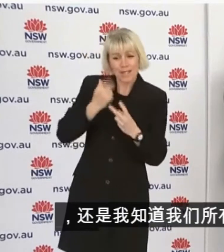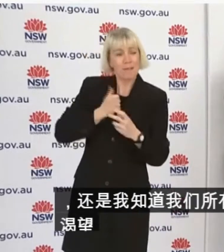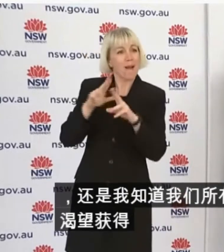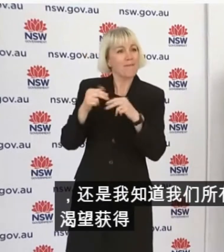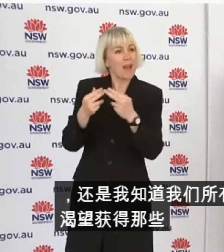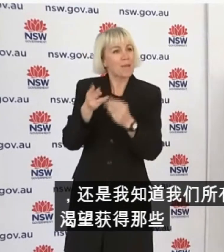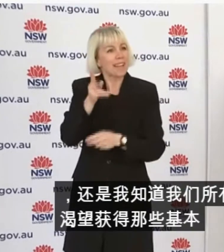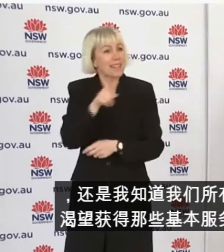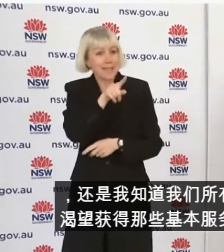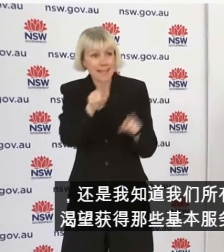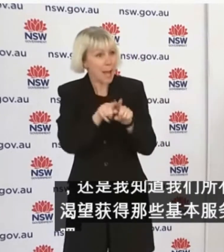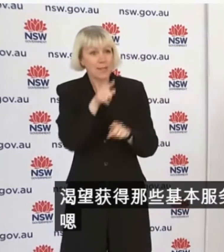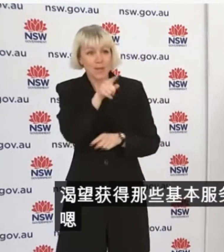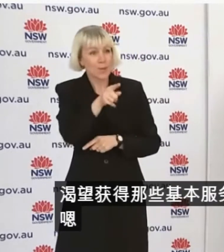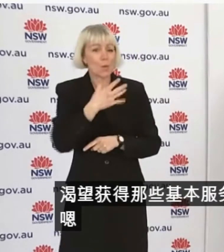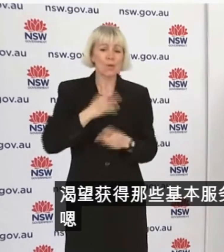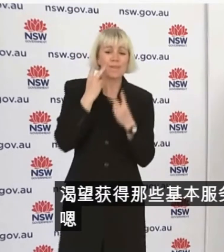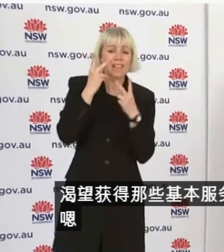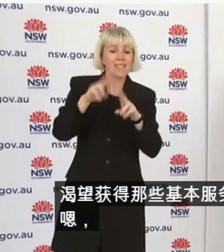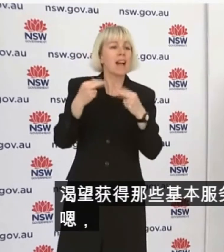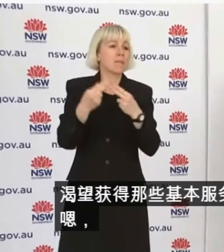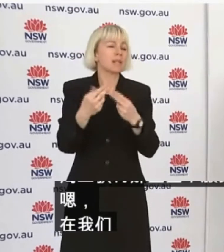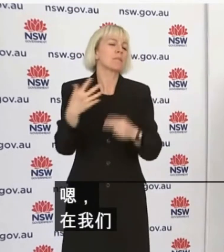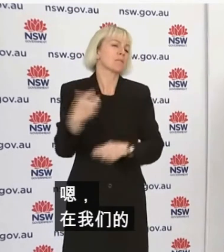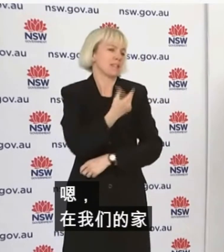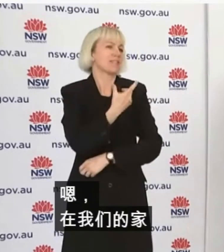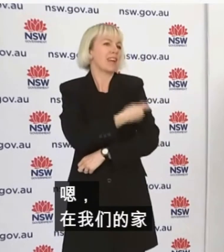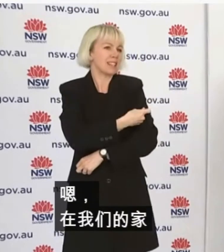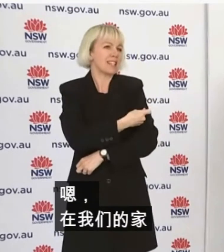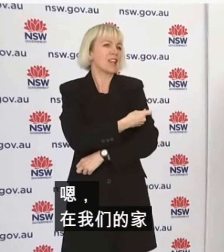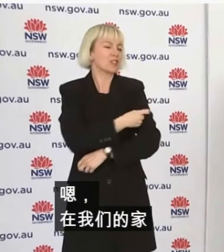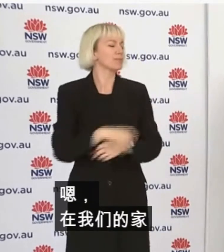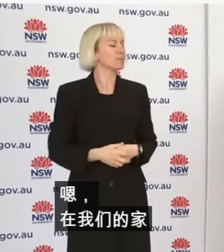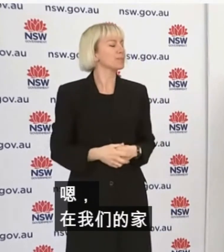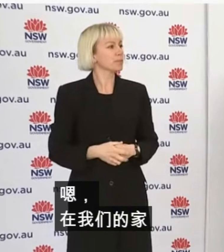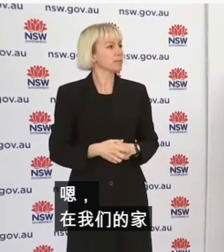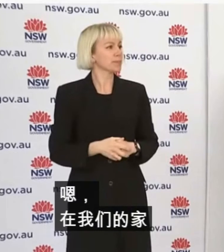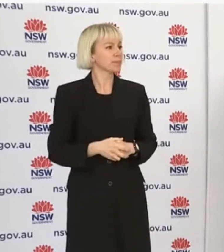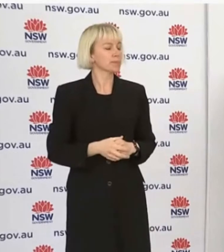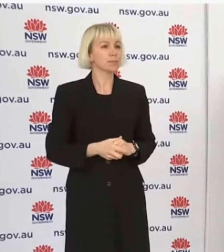to be able to get those essential services, which I know all of us are craving as well, outside our homes. The